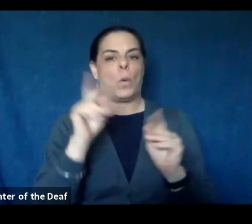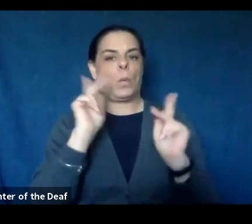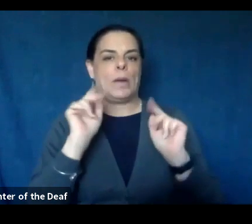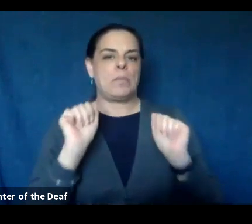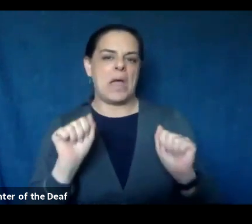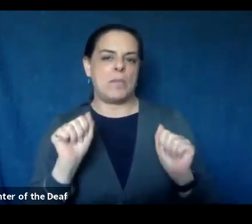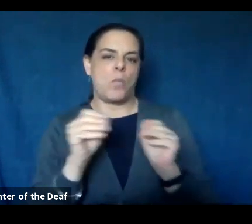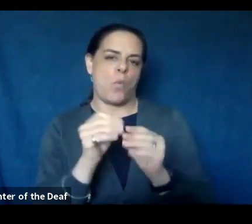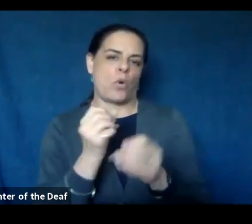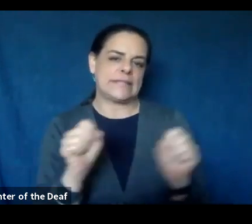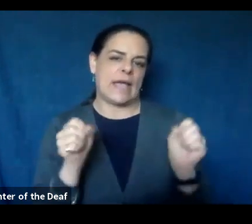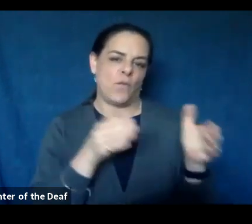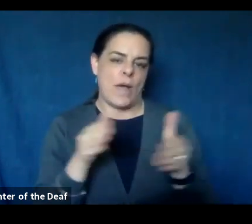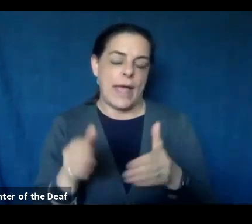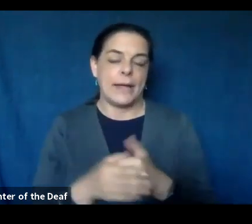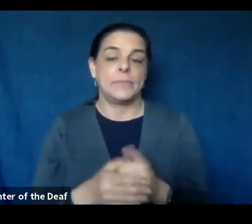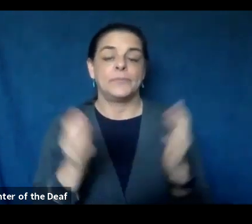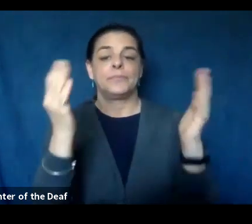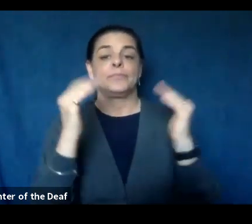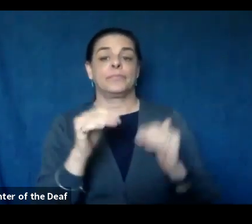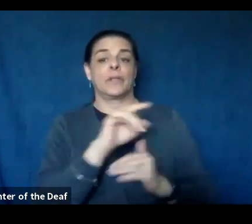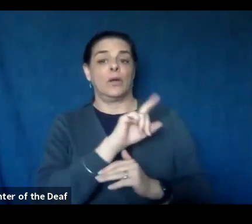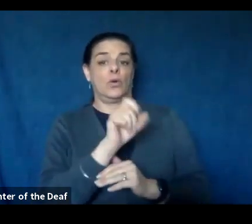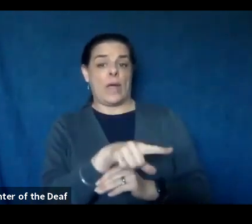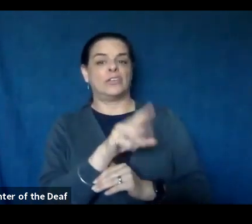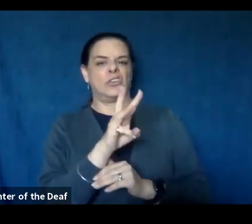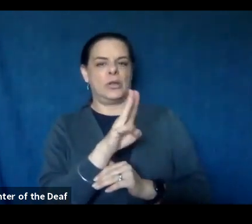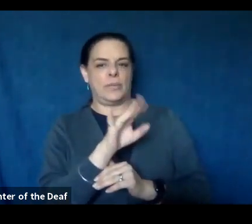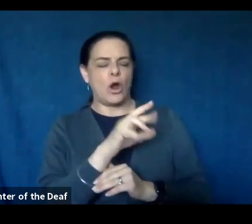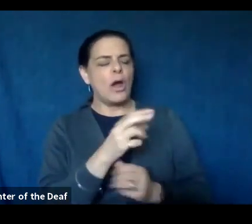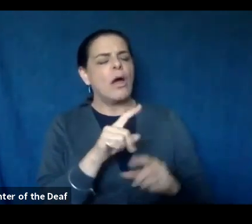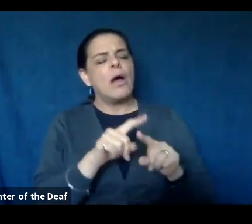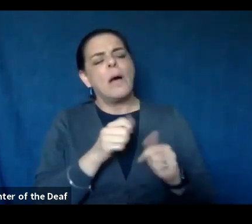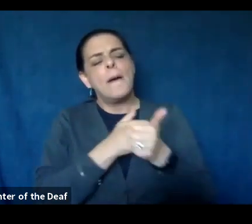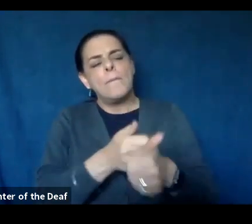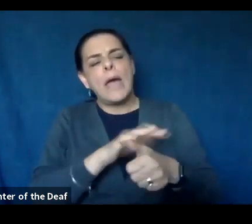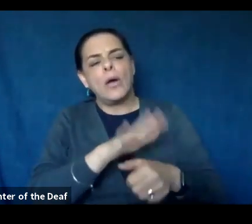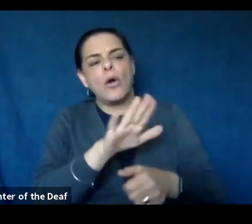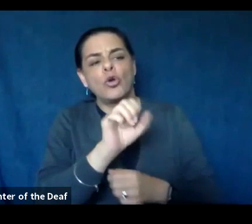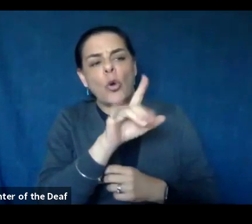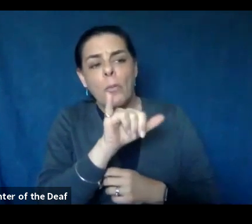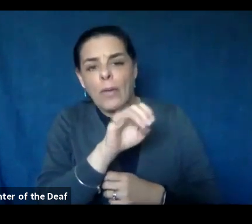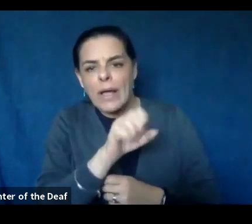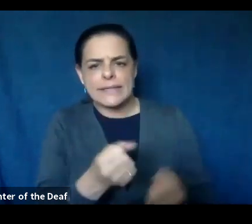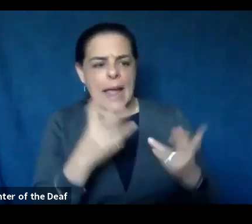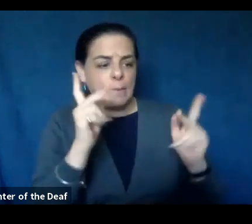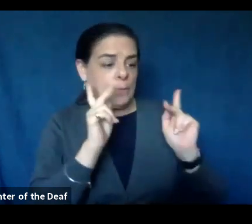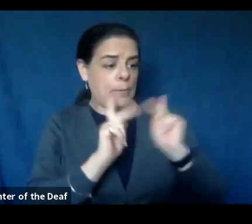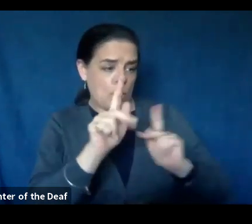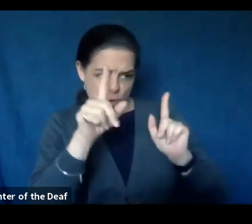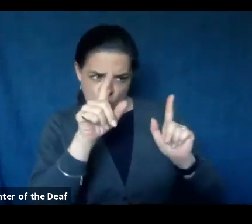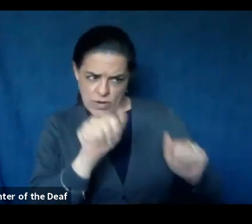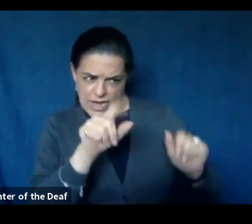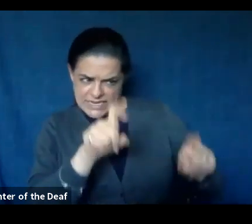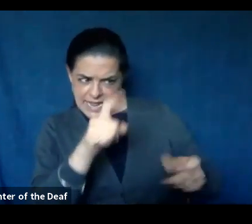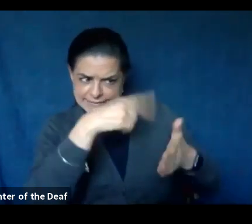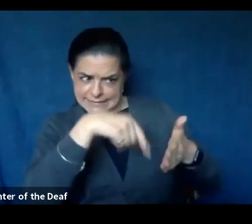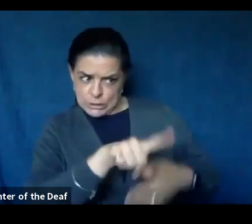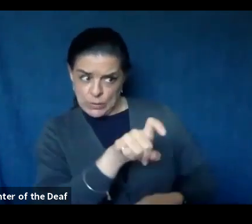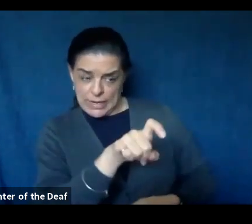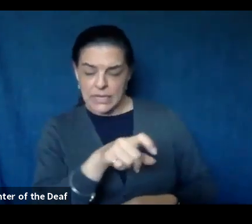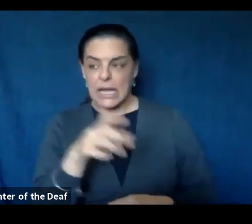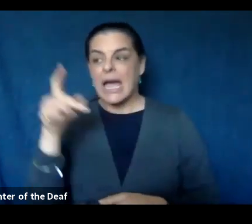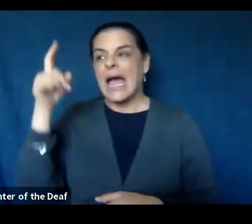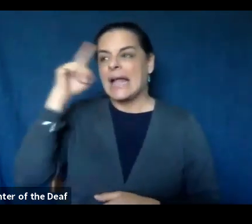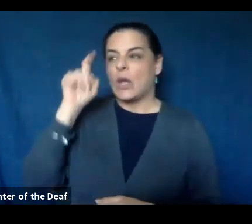safely. Their follow-up is based on supplies. How many people will you be able to test next week? I think we're going to have to